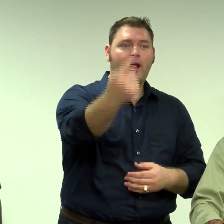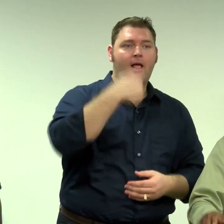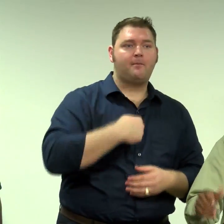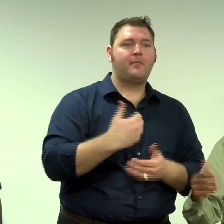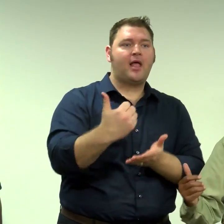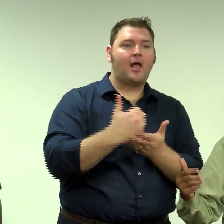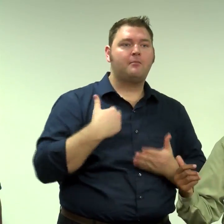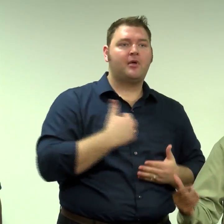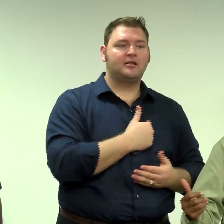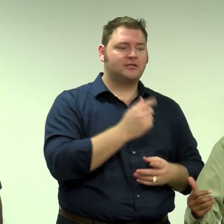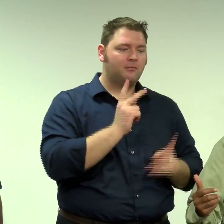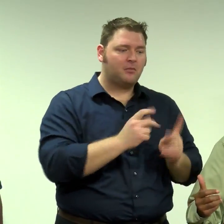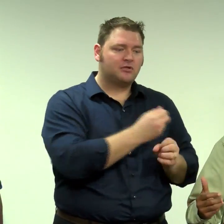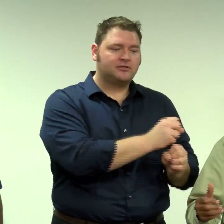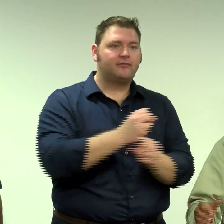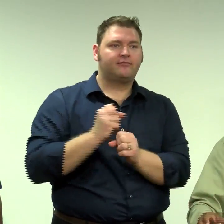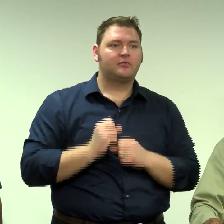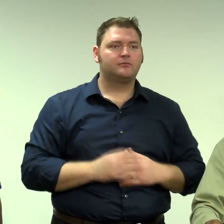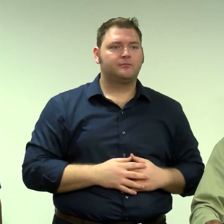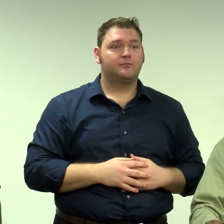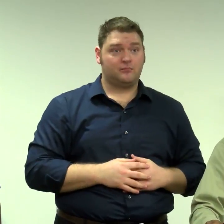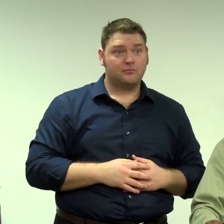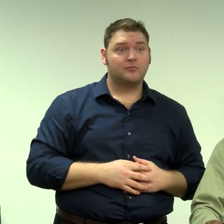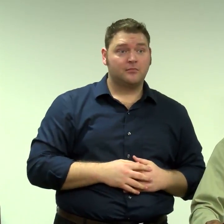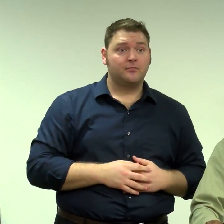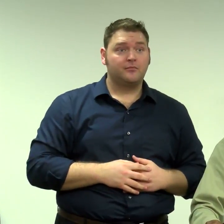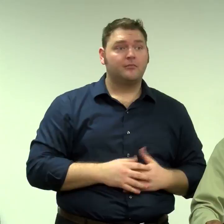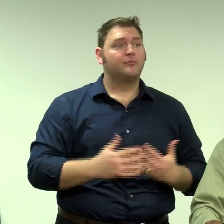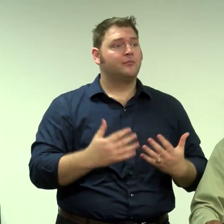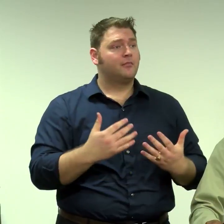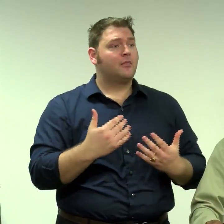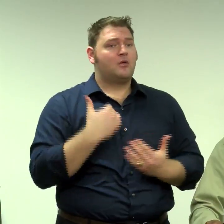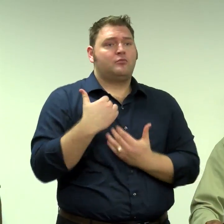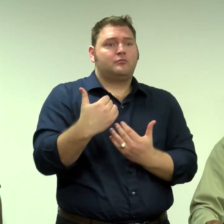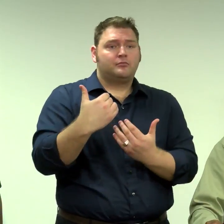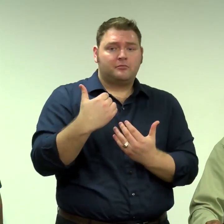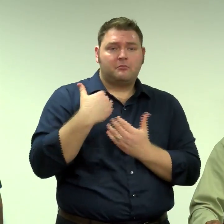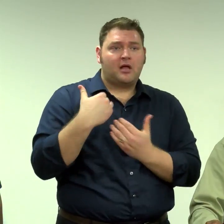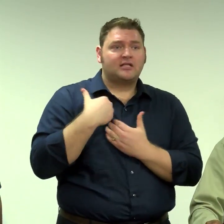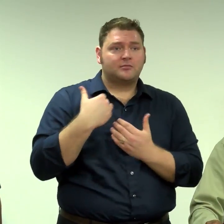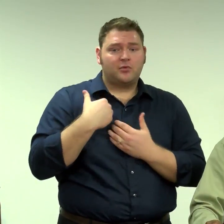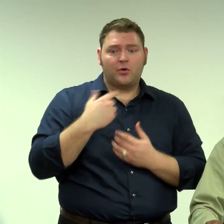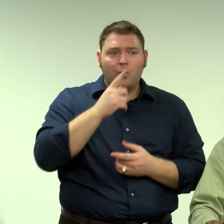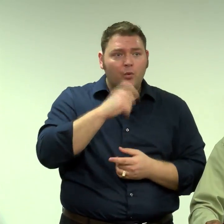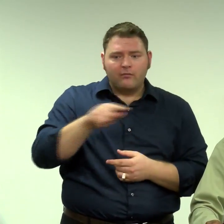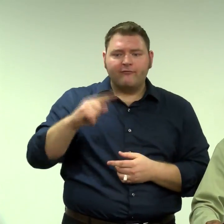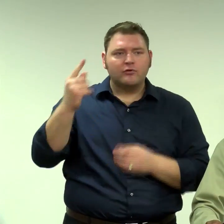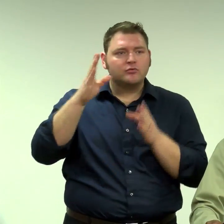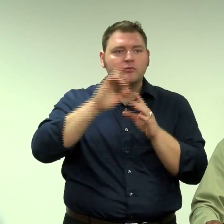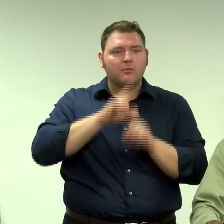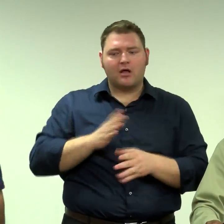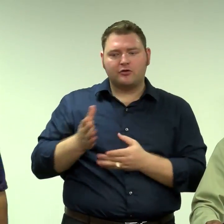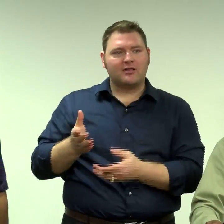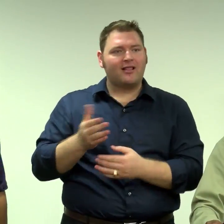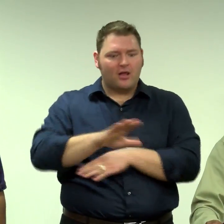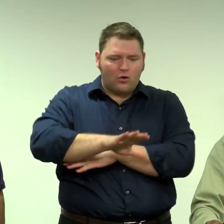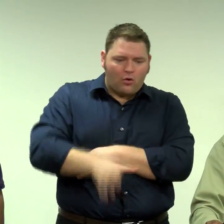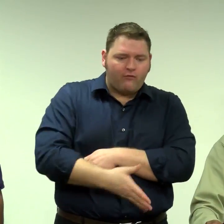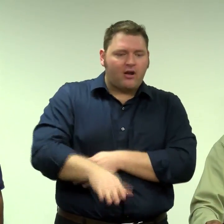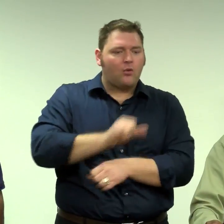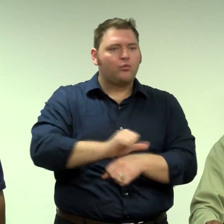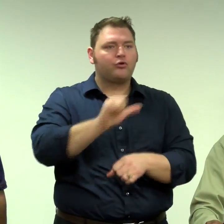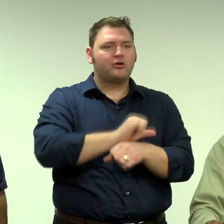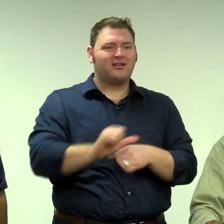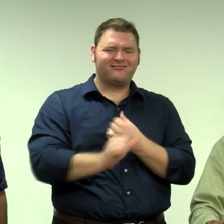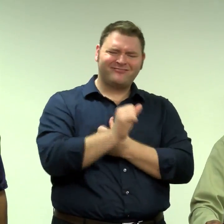concerned about first responders who are working late at night in treacherous conditions. I'm concerned about first